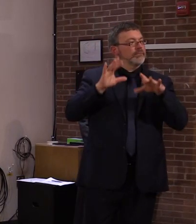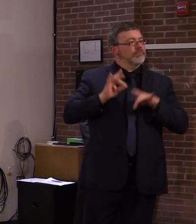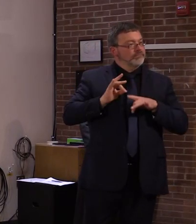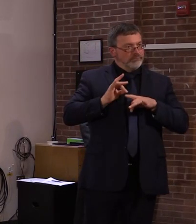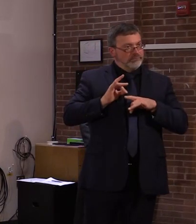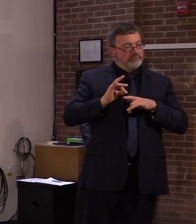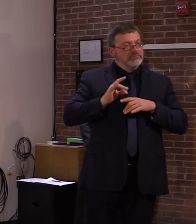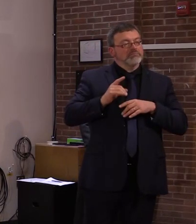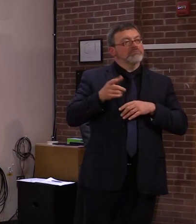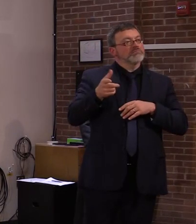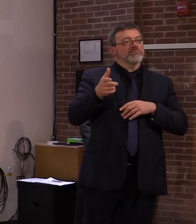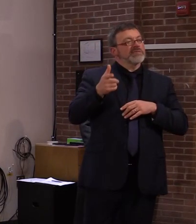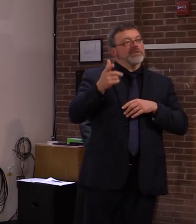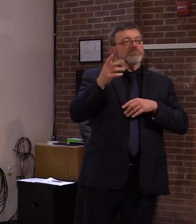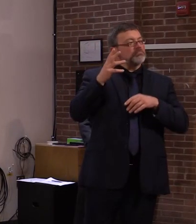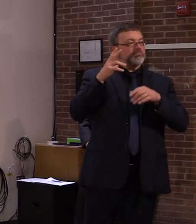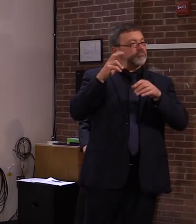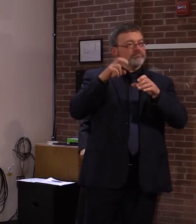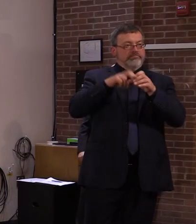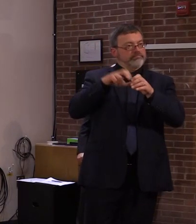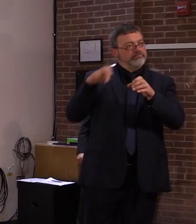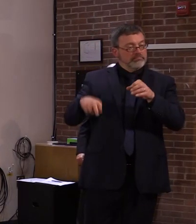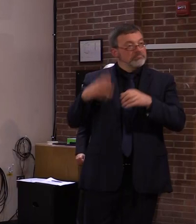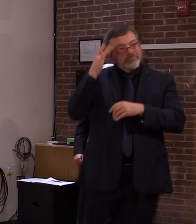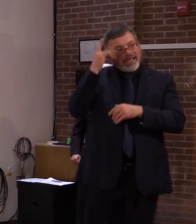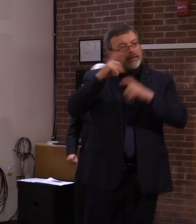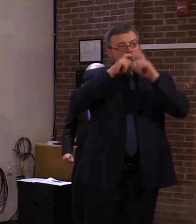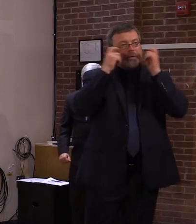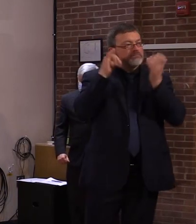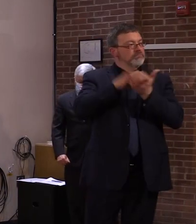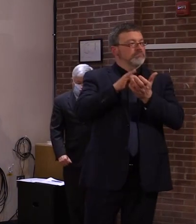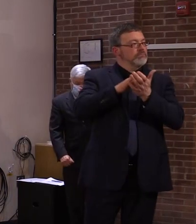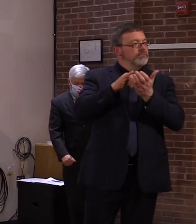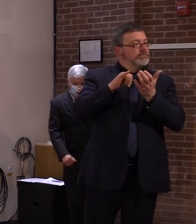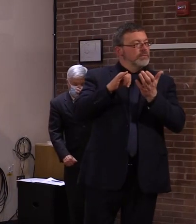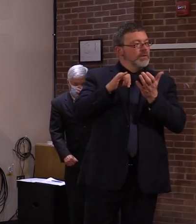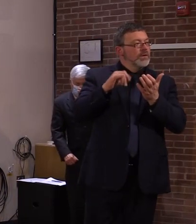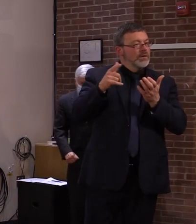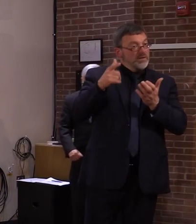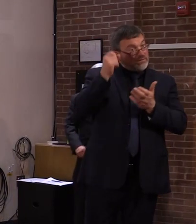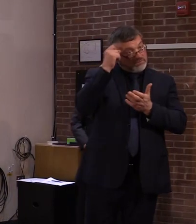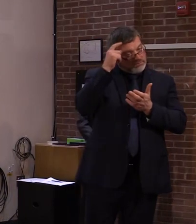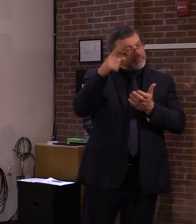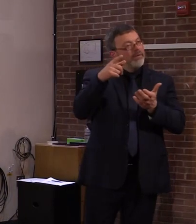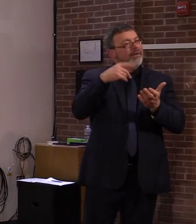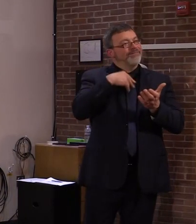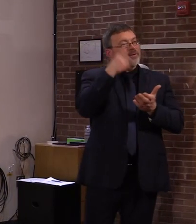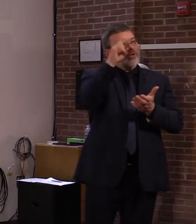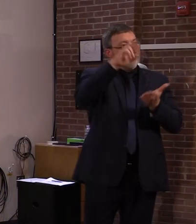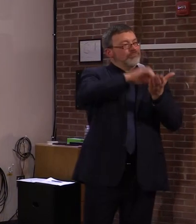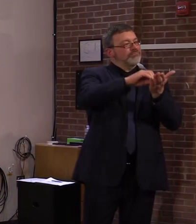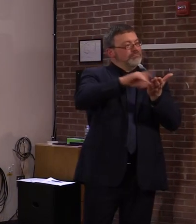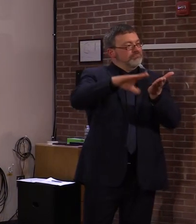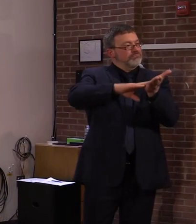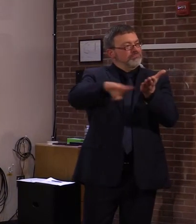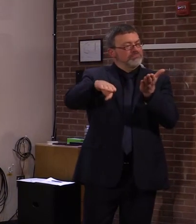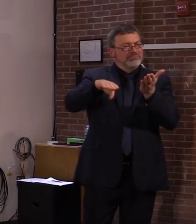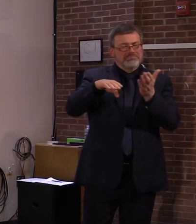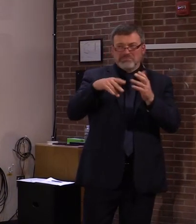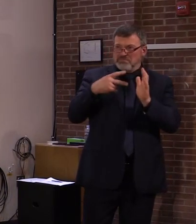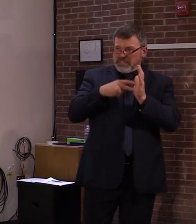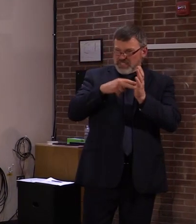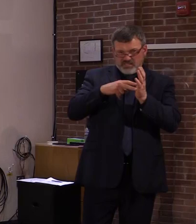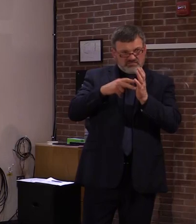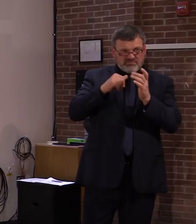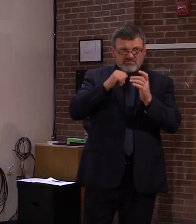mask. And they have a doctor's note that says that, but apparently that's not enough. And I'm just